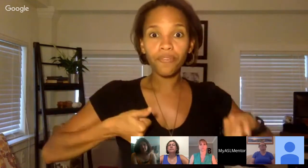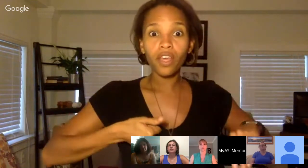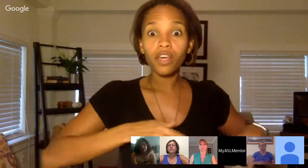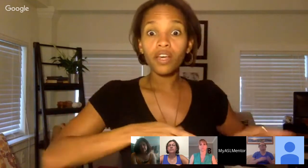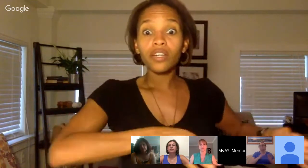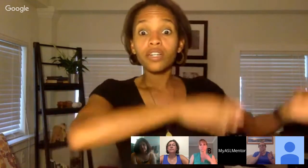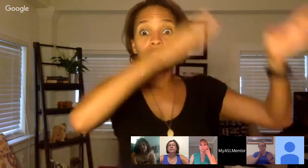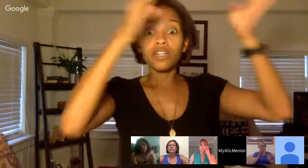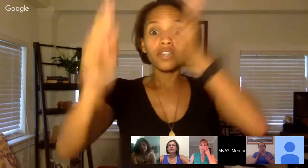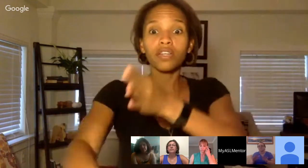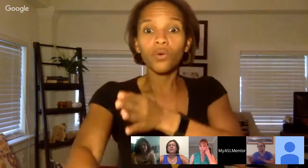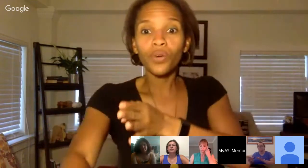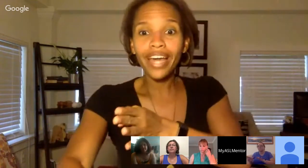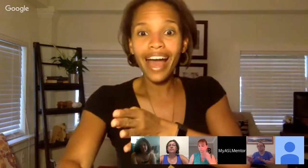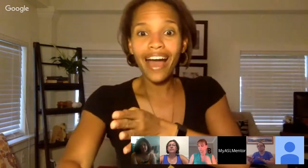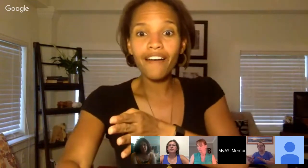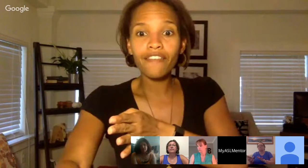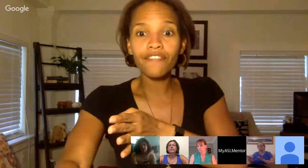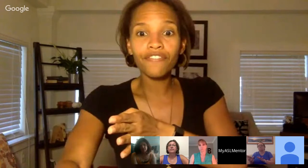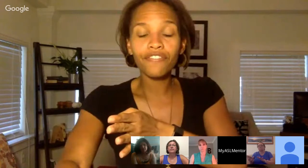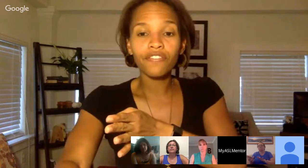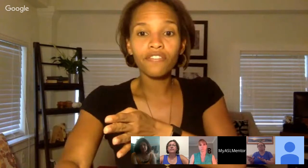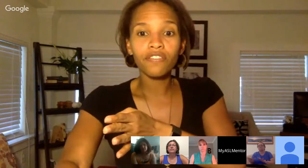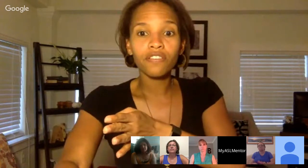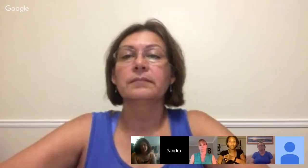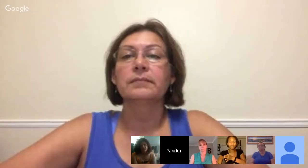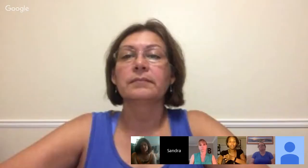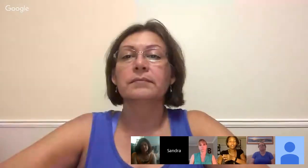Awesome. We have,